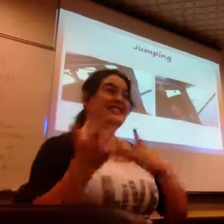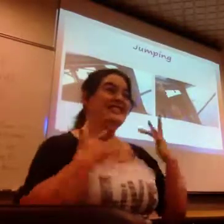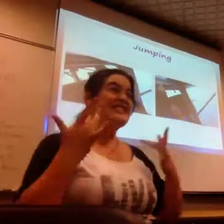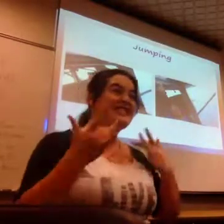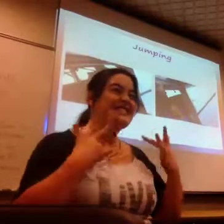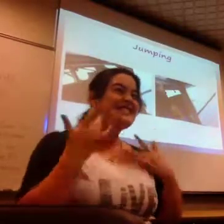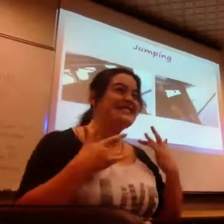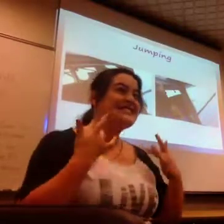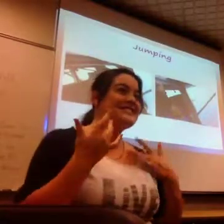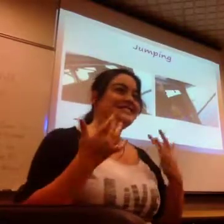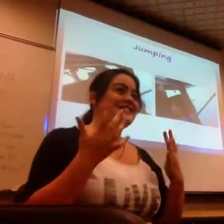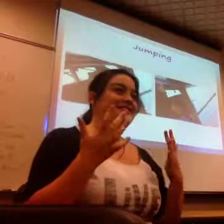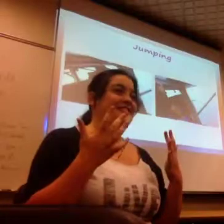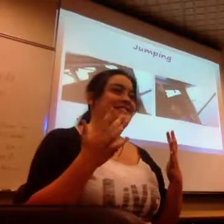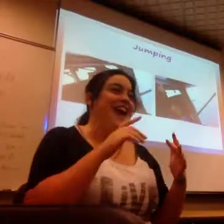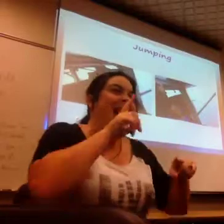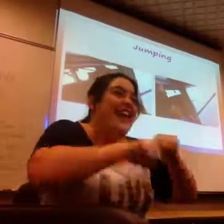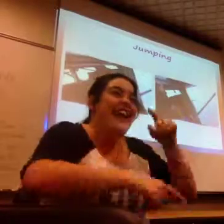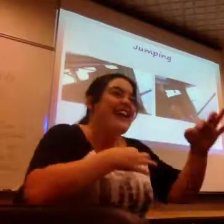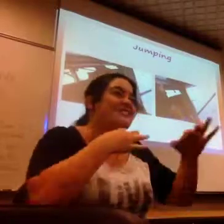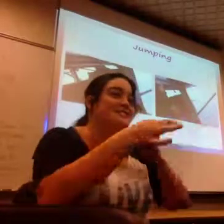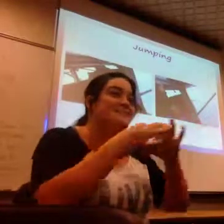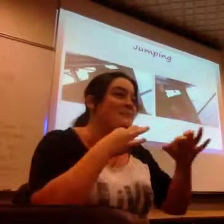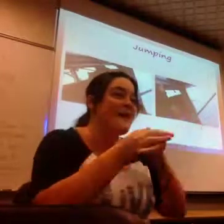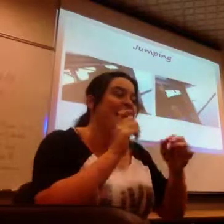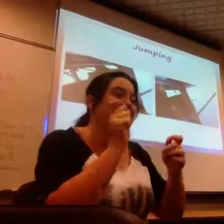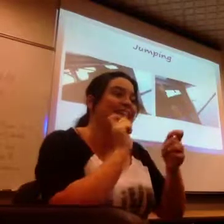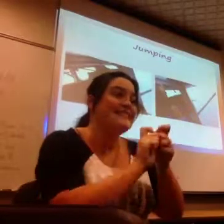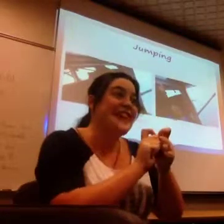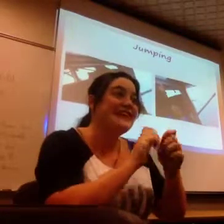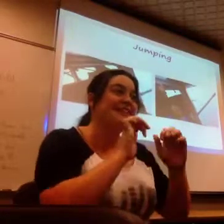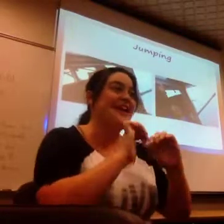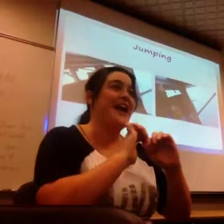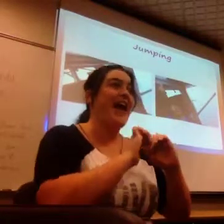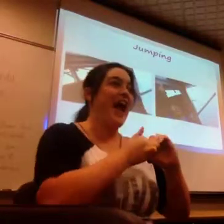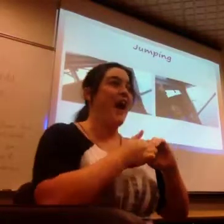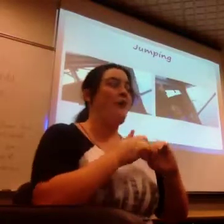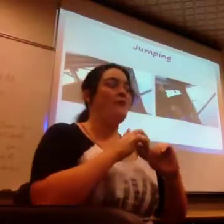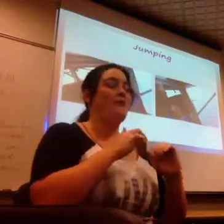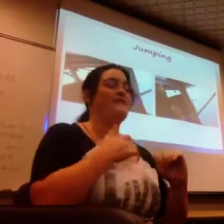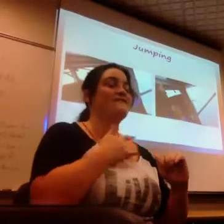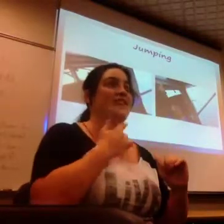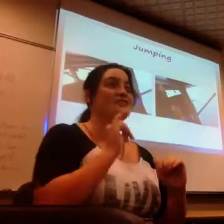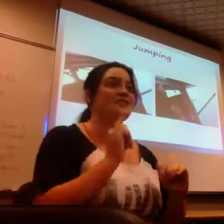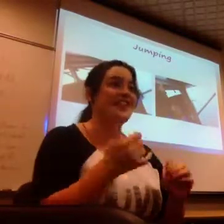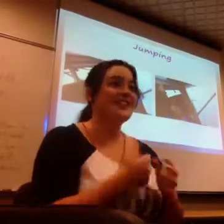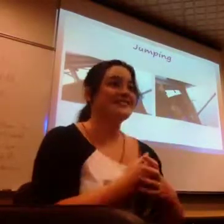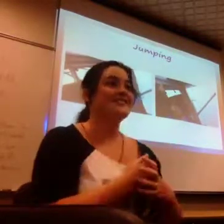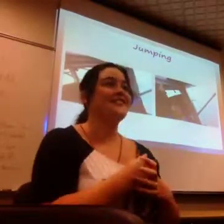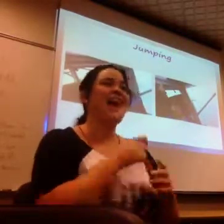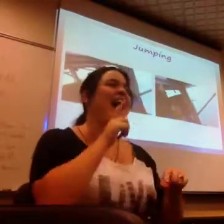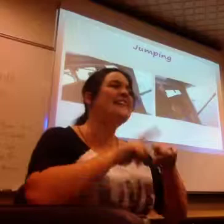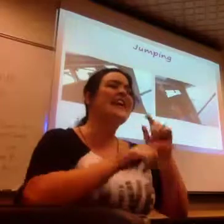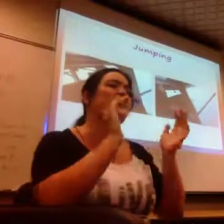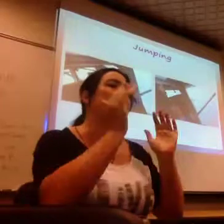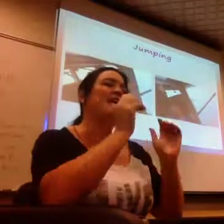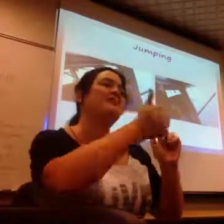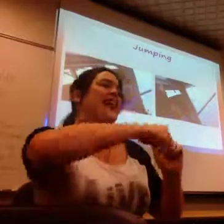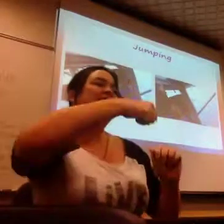this, I can't even explain what it feels like. I can't compare it to anything because it